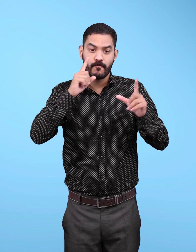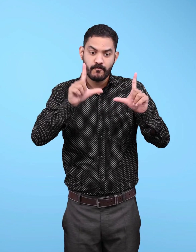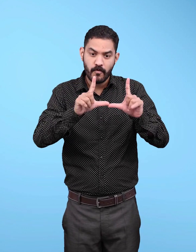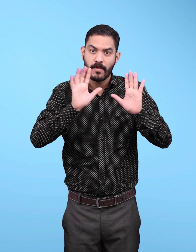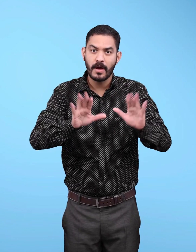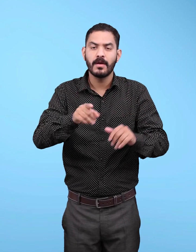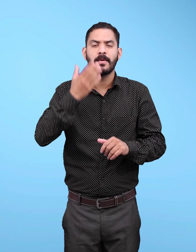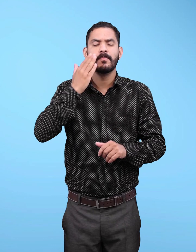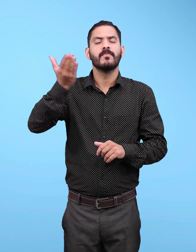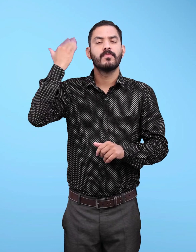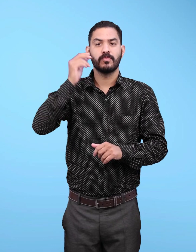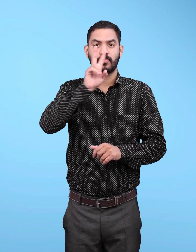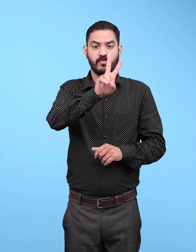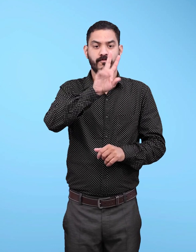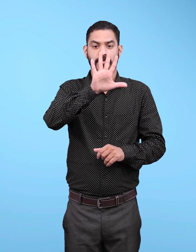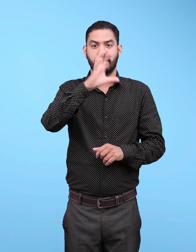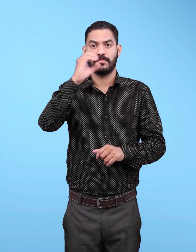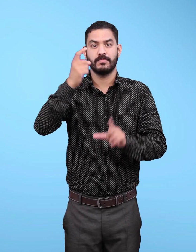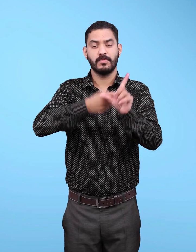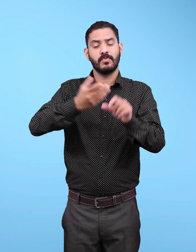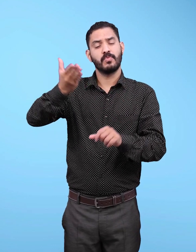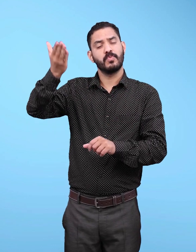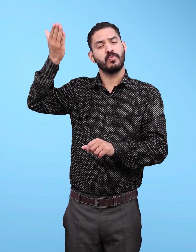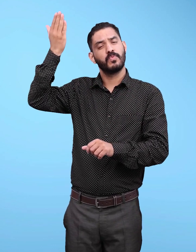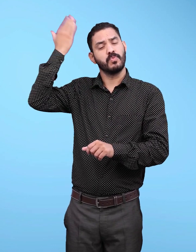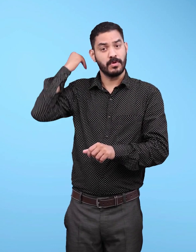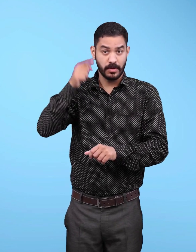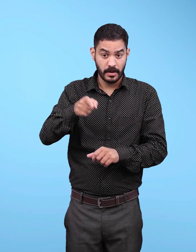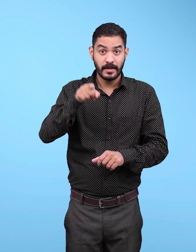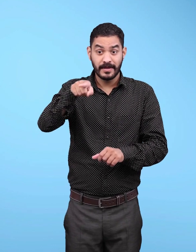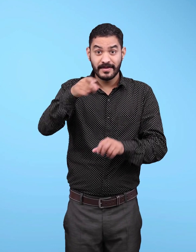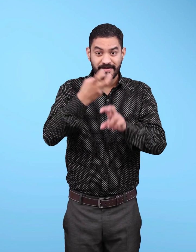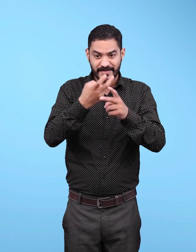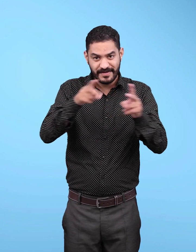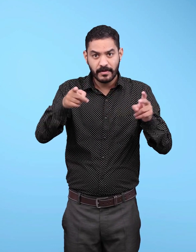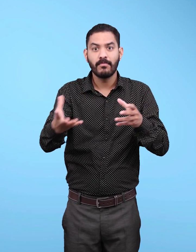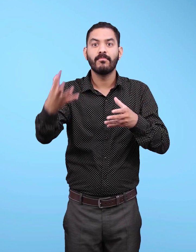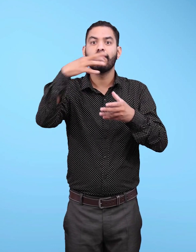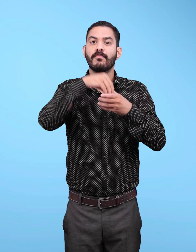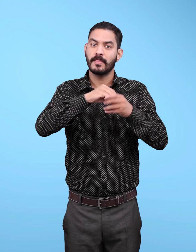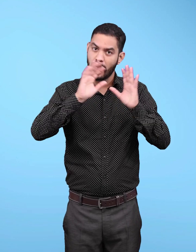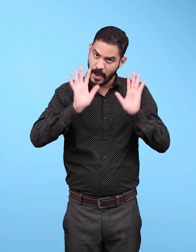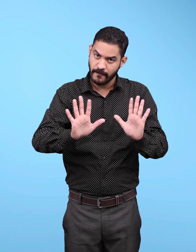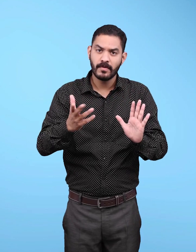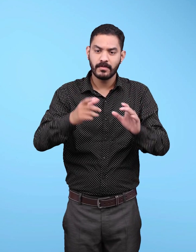included axes for clearing forests and the iron plowshare, as we had seen in Chapter